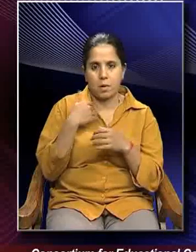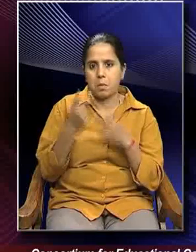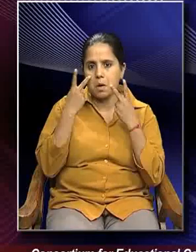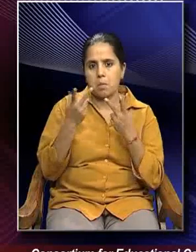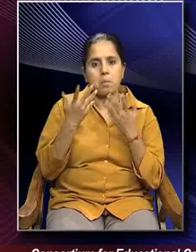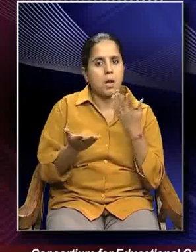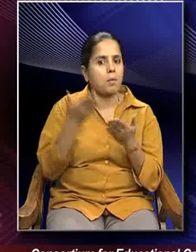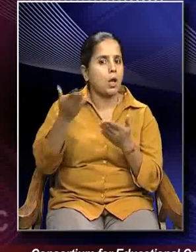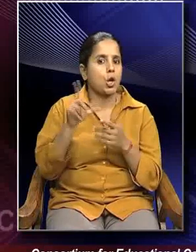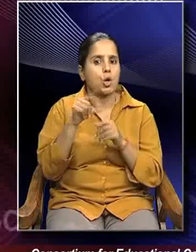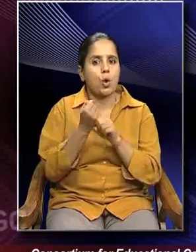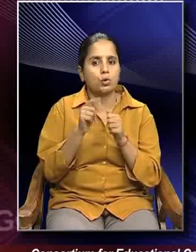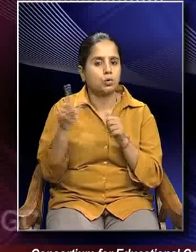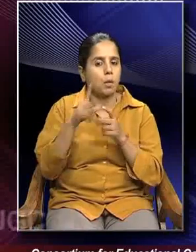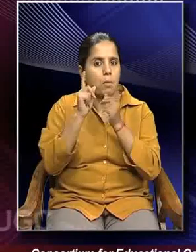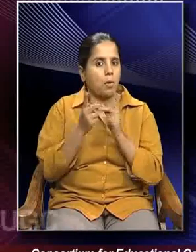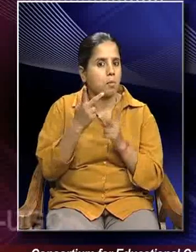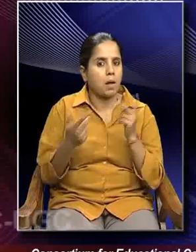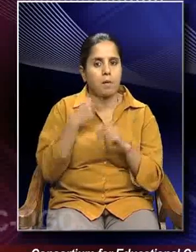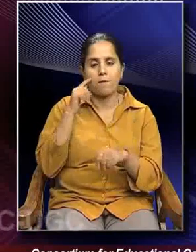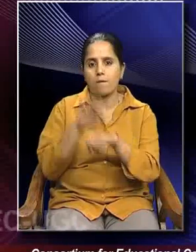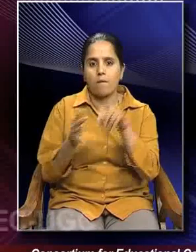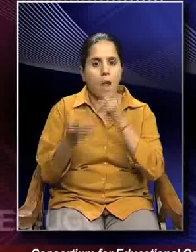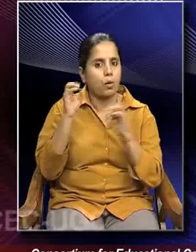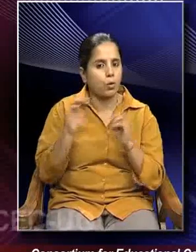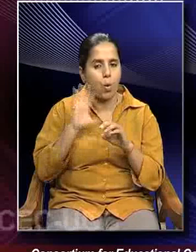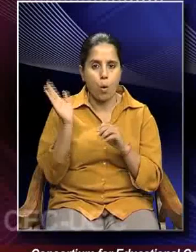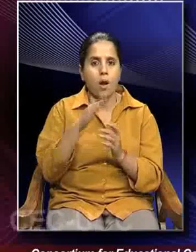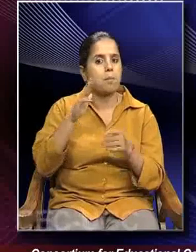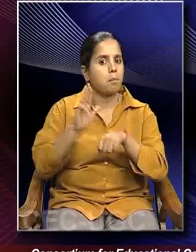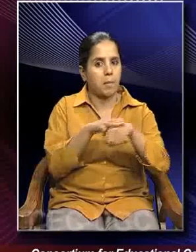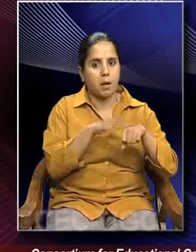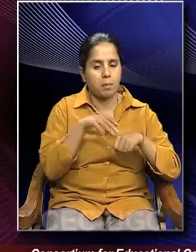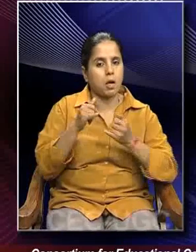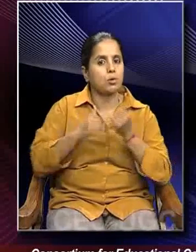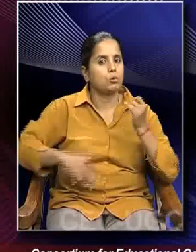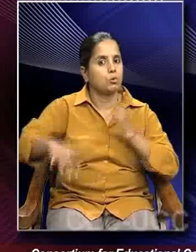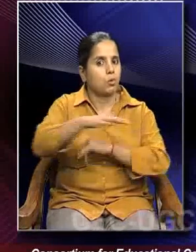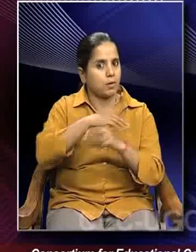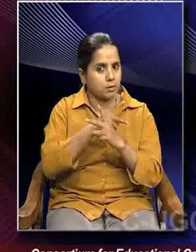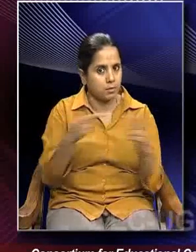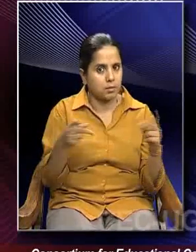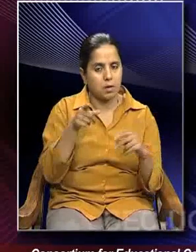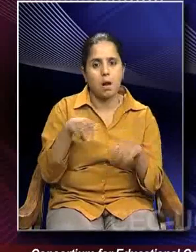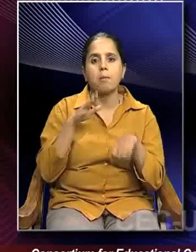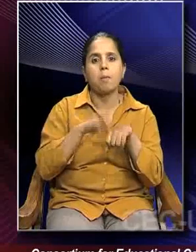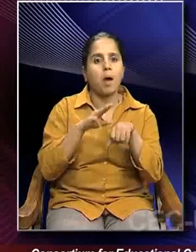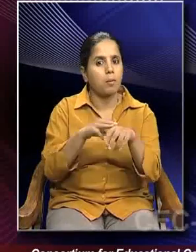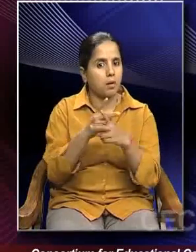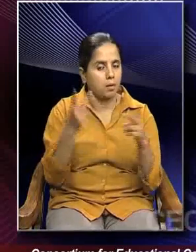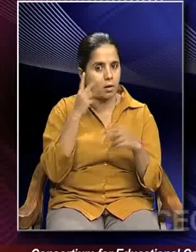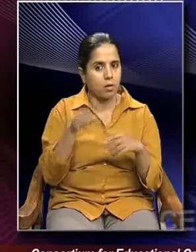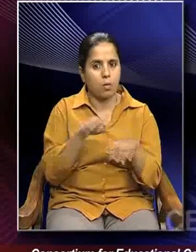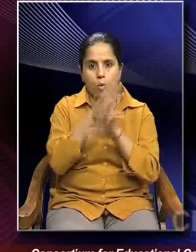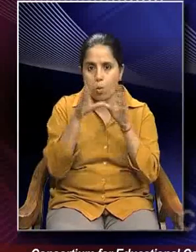their logical purity. So all members in a society are members of